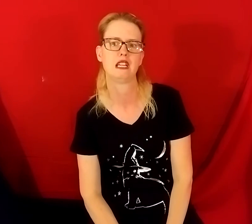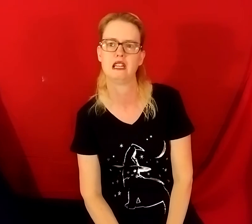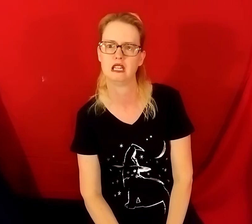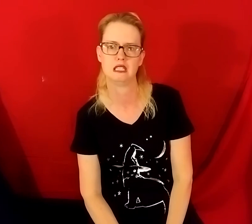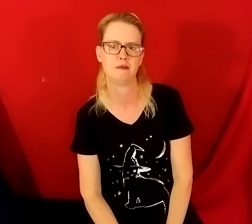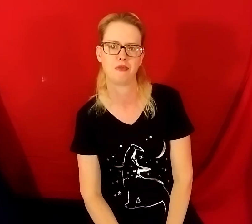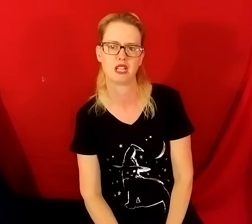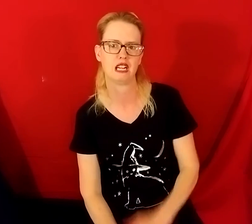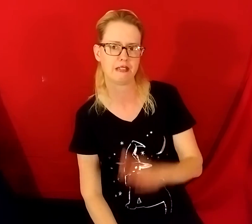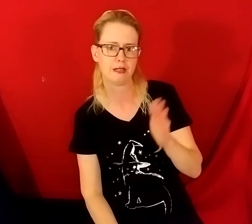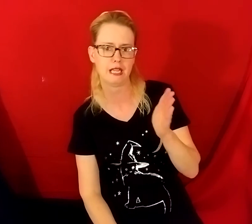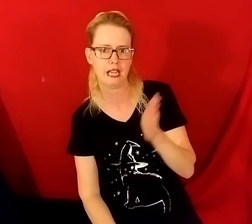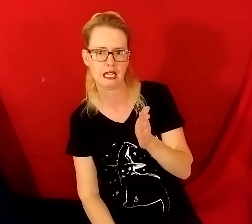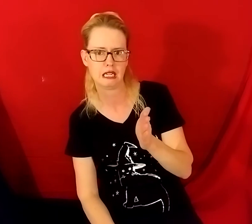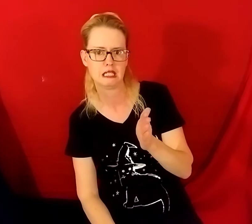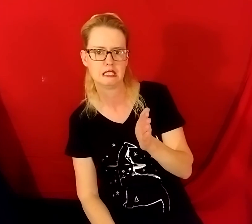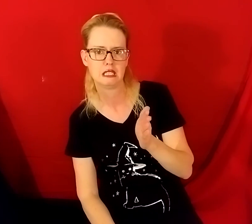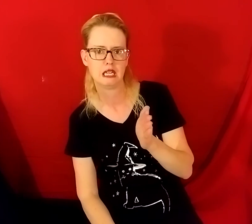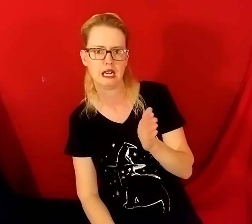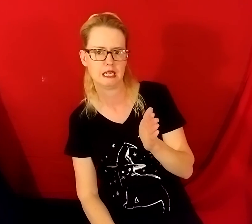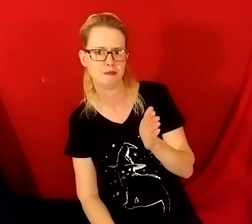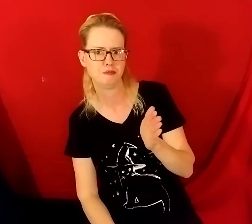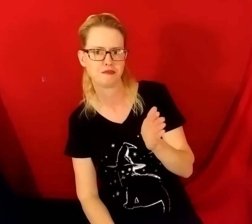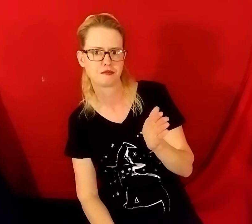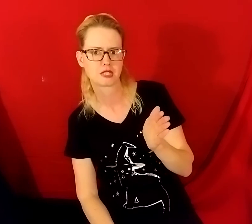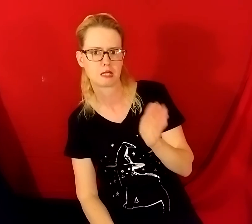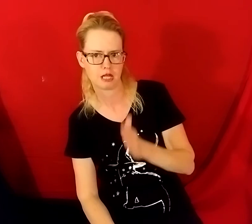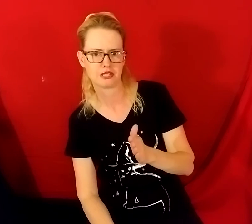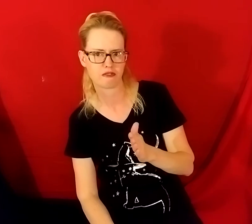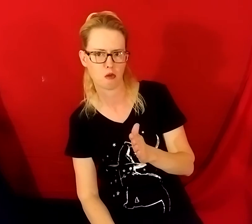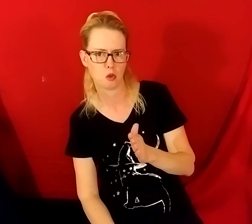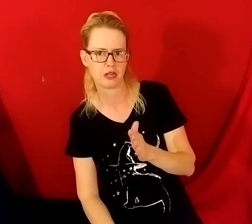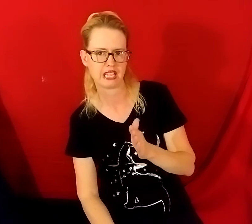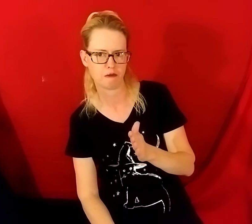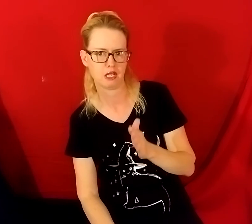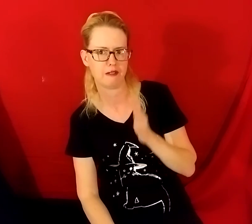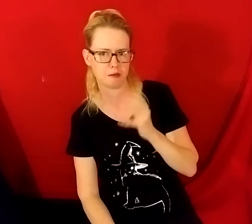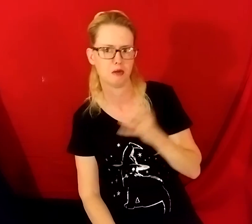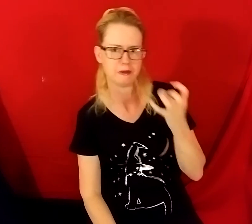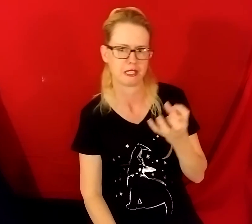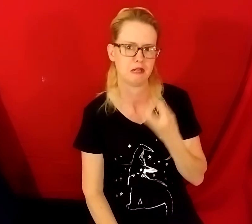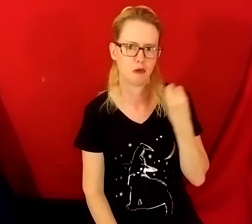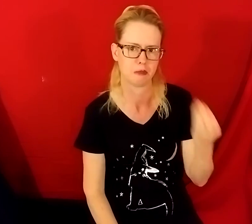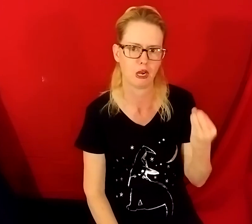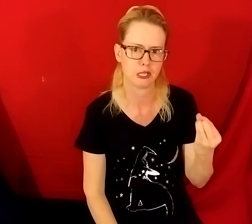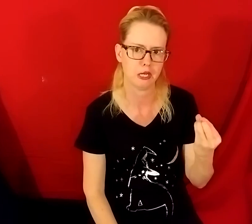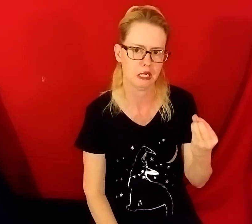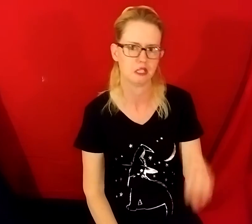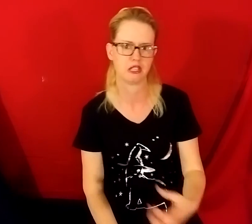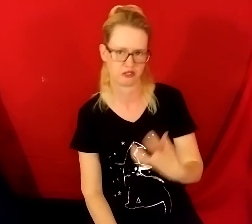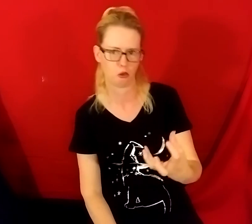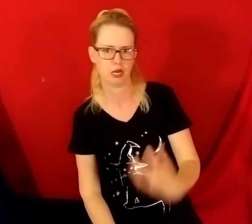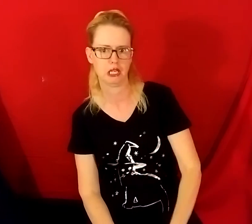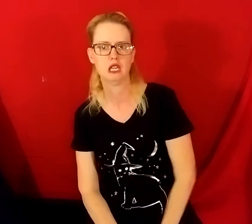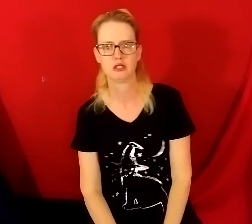get, uh, I give it an A, um, plus for the effort of the movie, because it really brought you in, the story, so anyway,